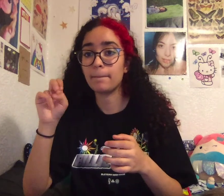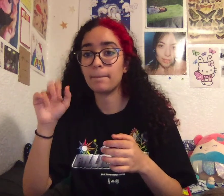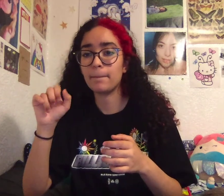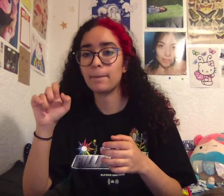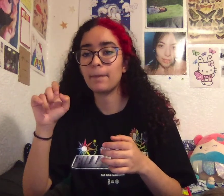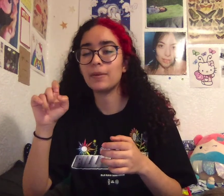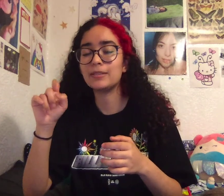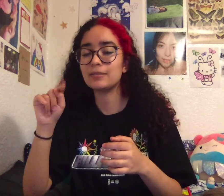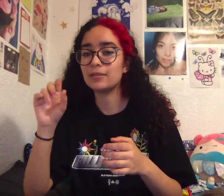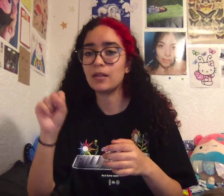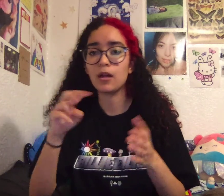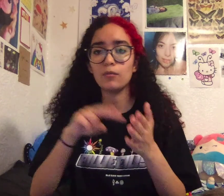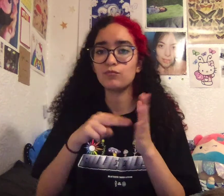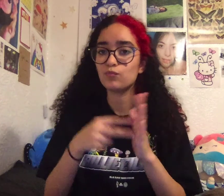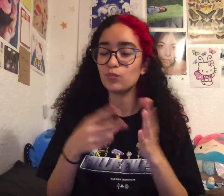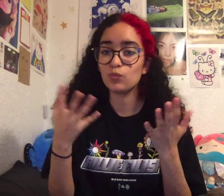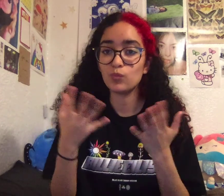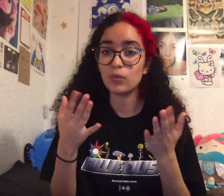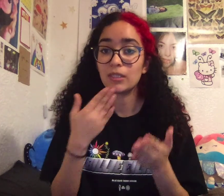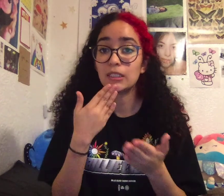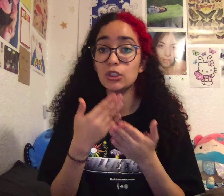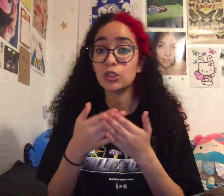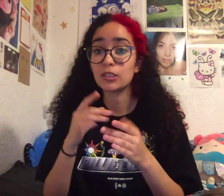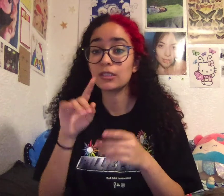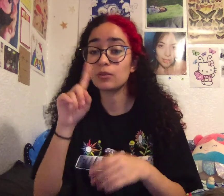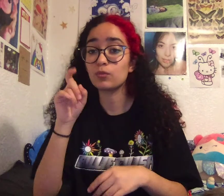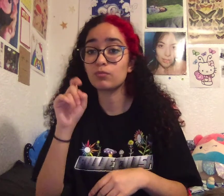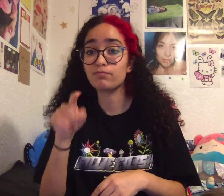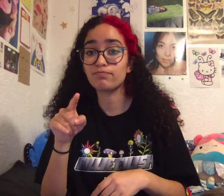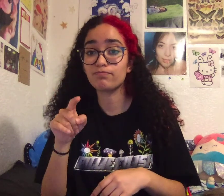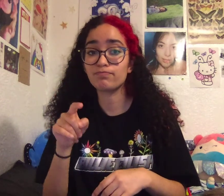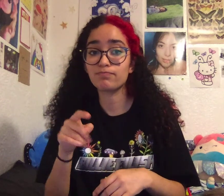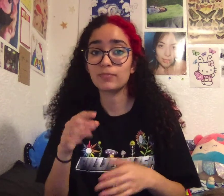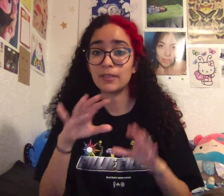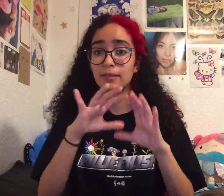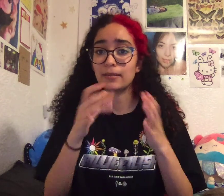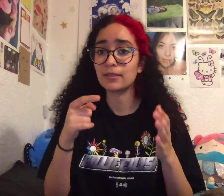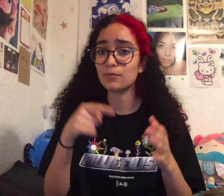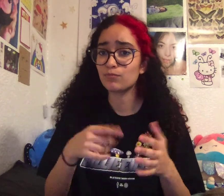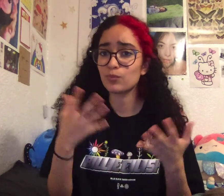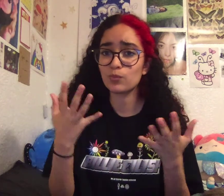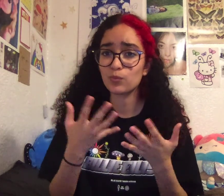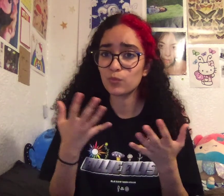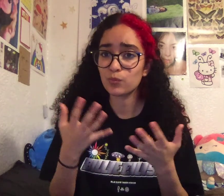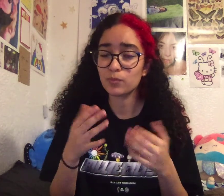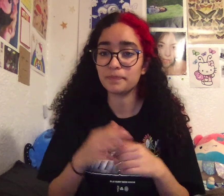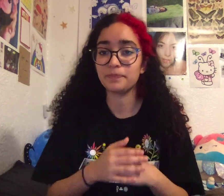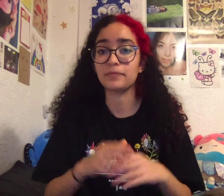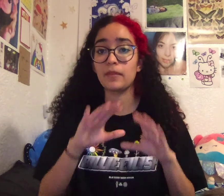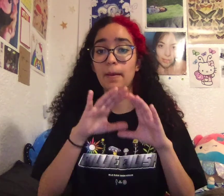What are planets? Planets are round objects that orbit the sun.